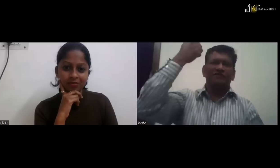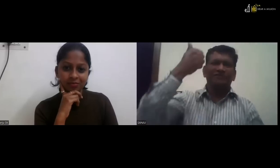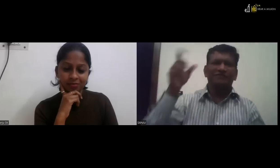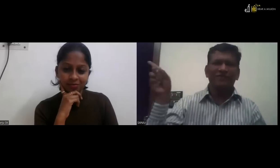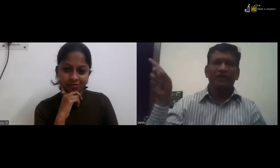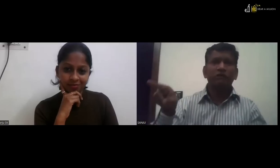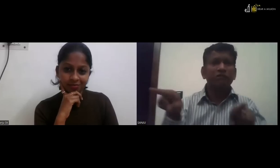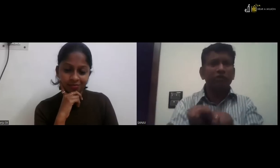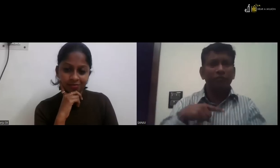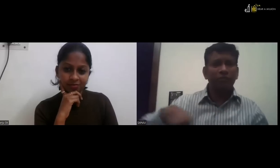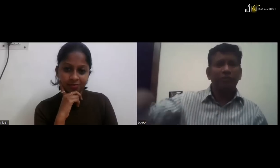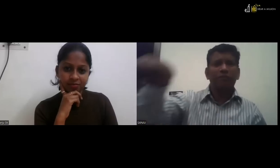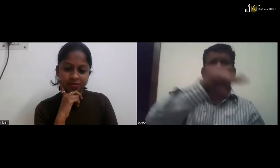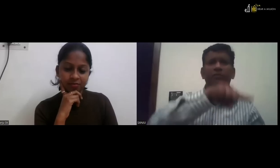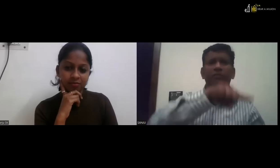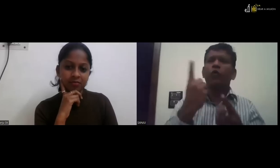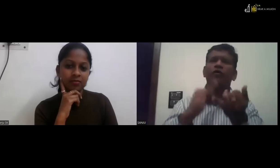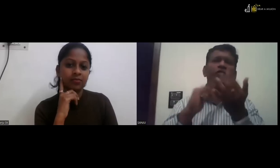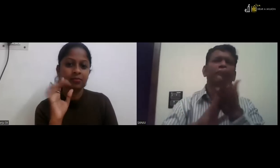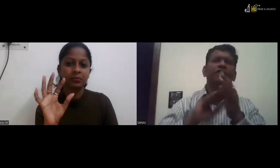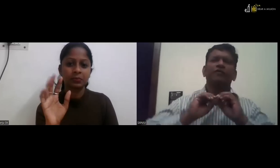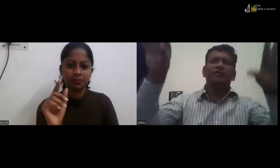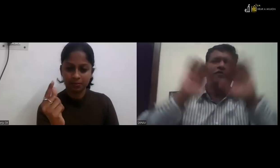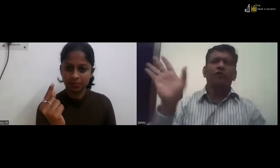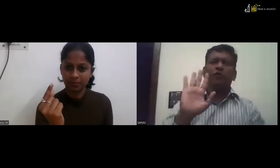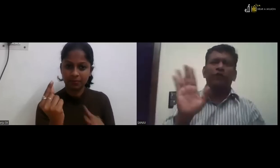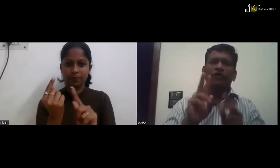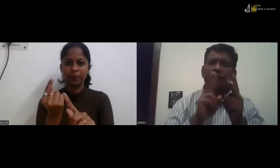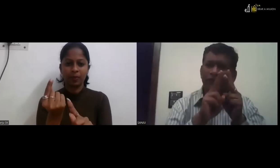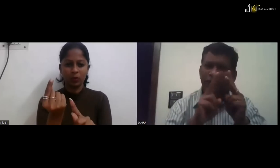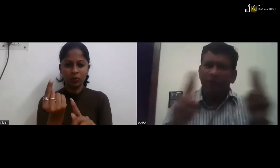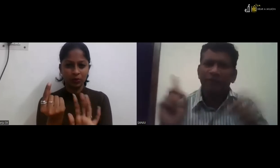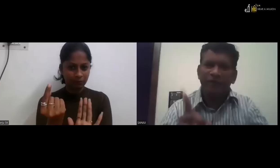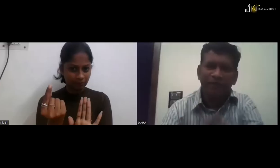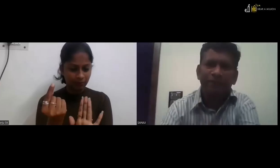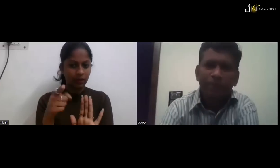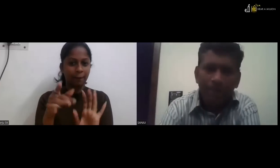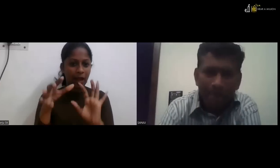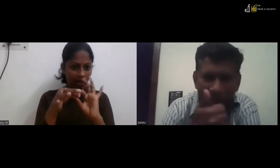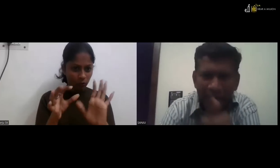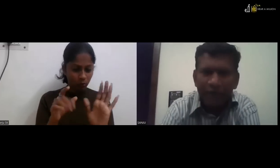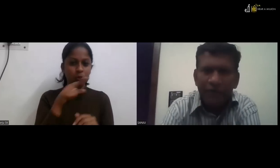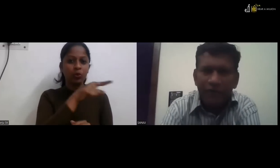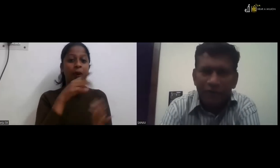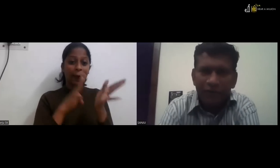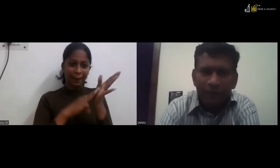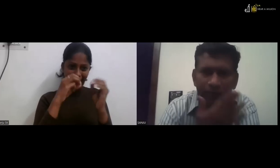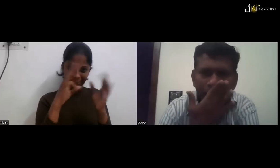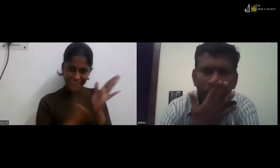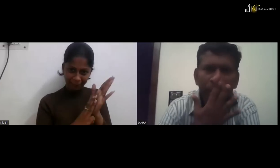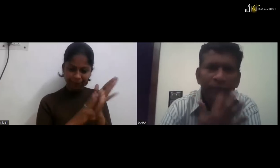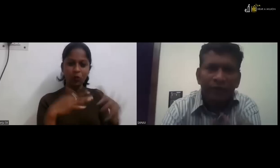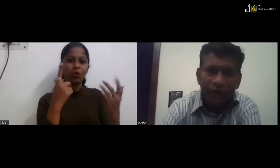to support and everyone, and this is how they cater the support, right? So just a minute,